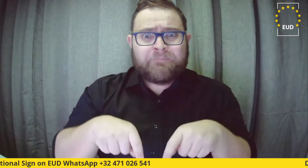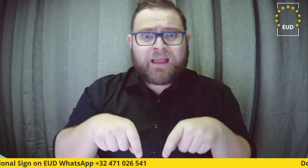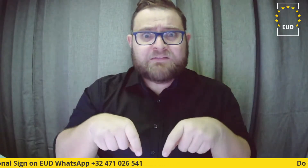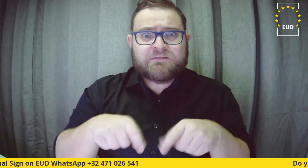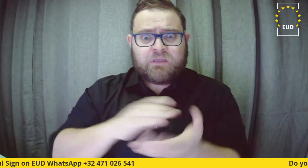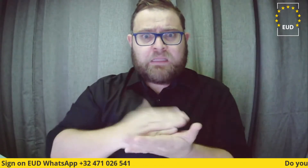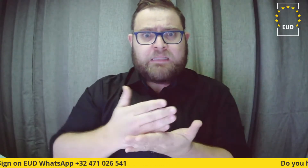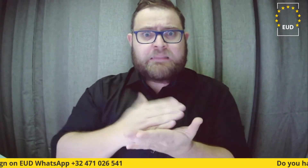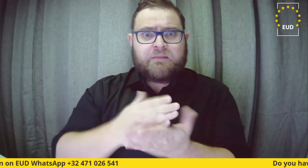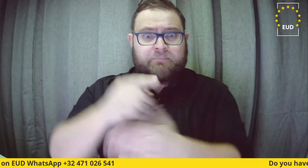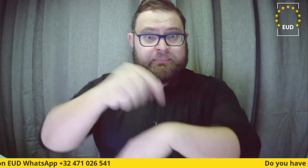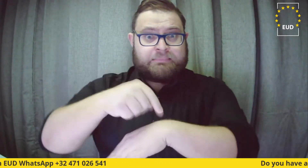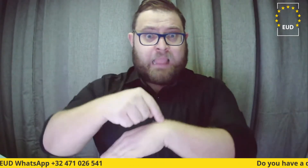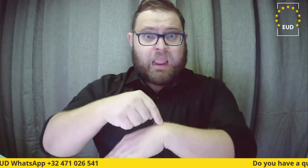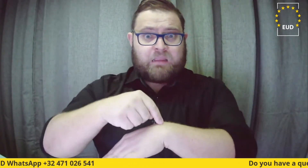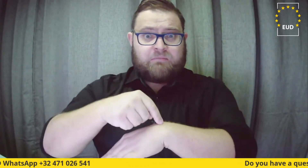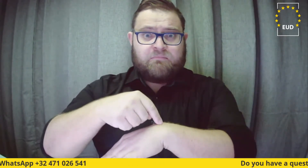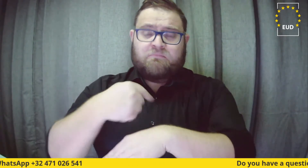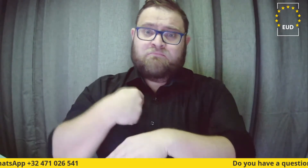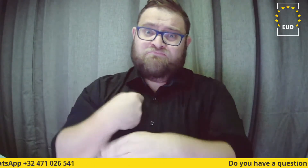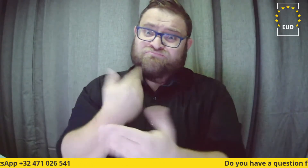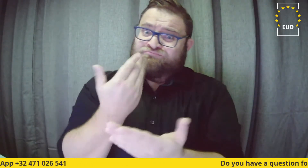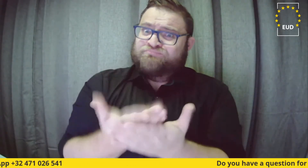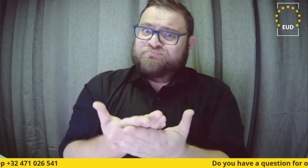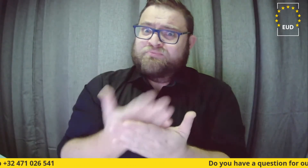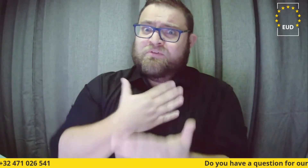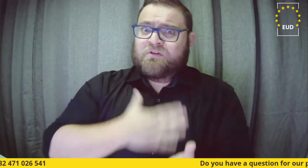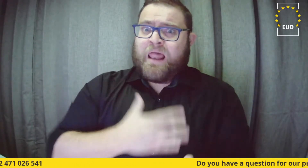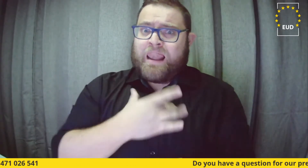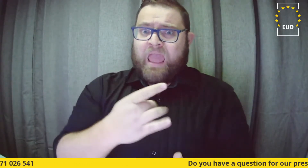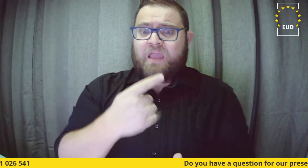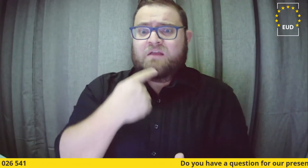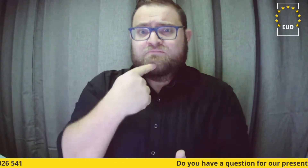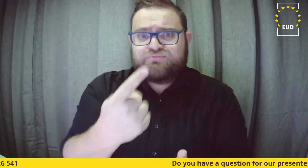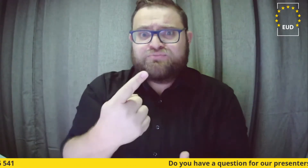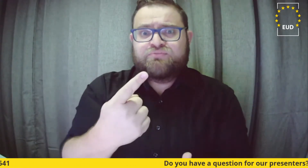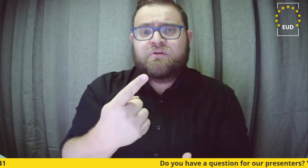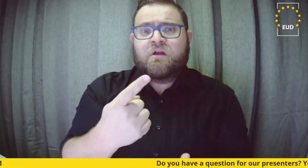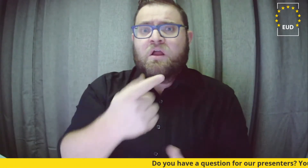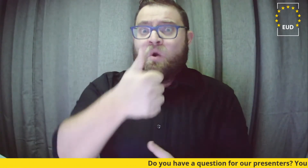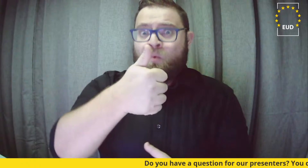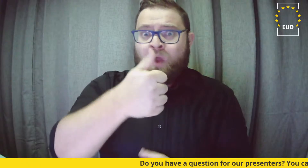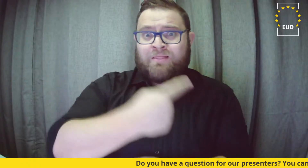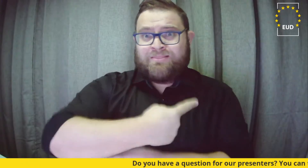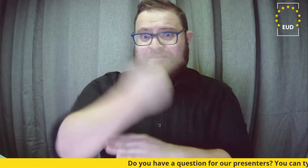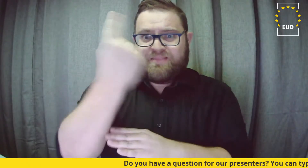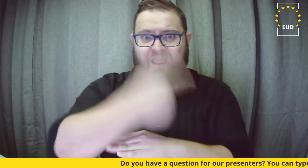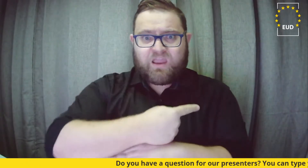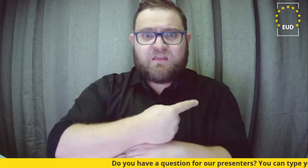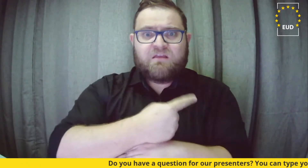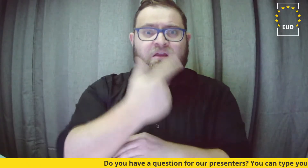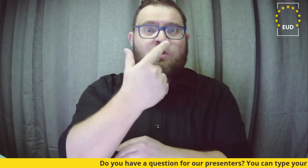30% of the broadcasts need to be European created. I suggest that the EUD lobbies